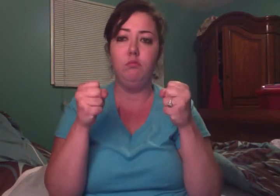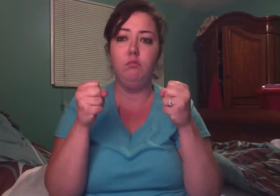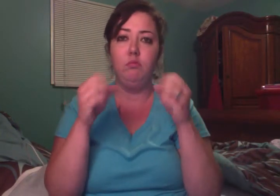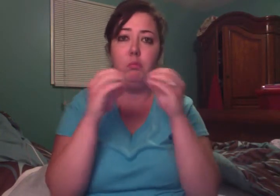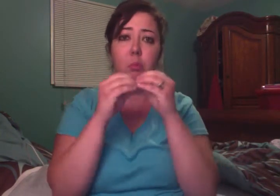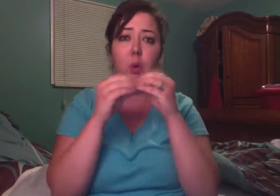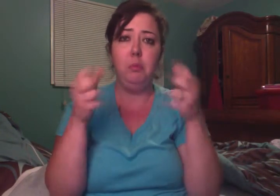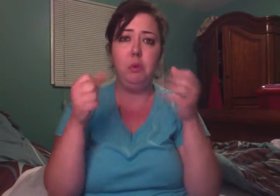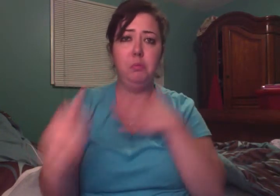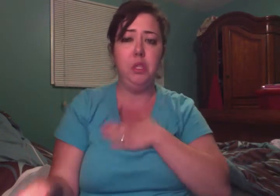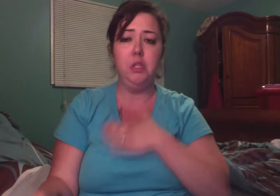More milk, please.